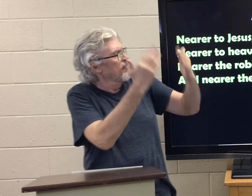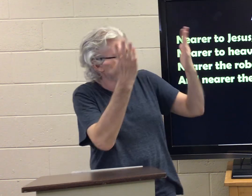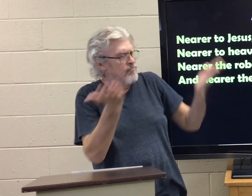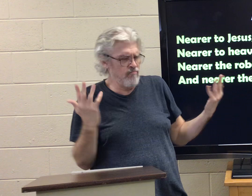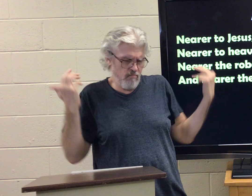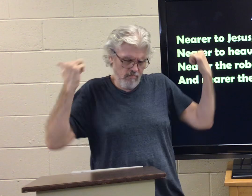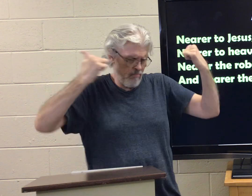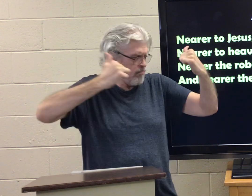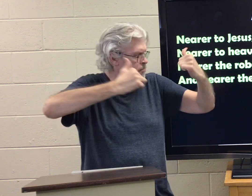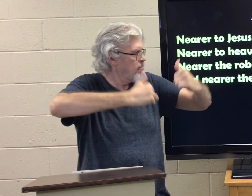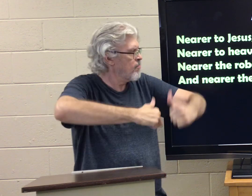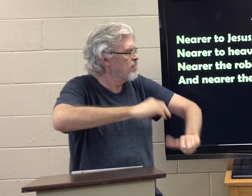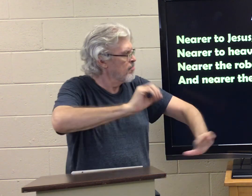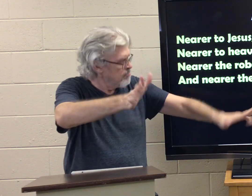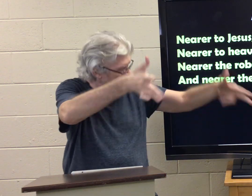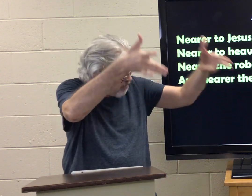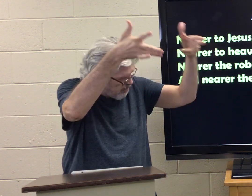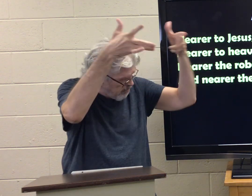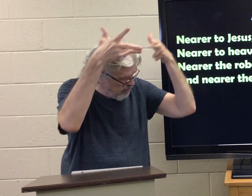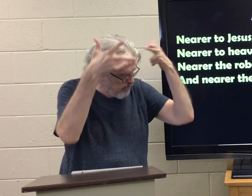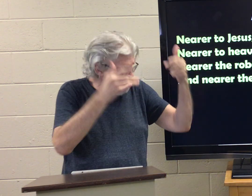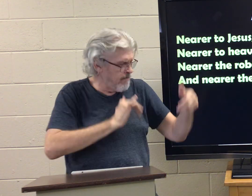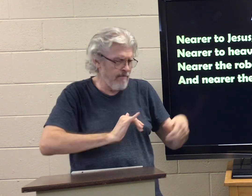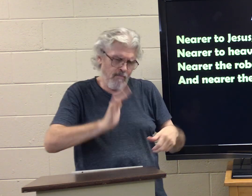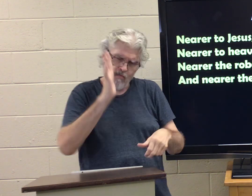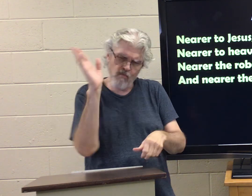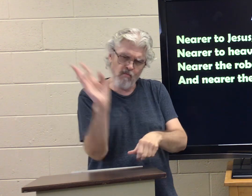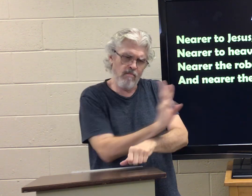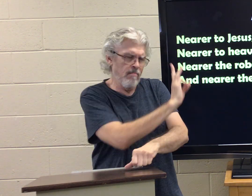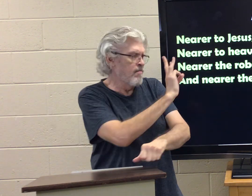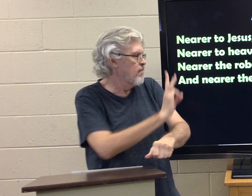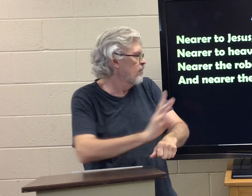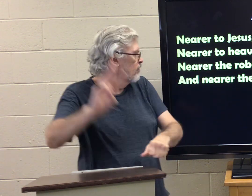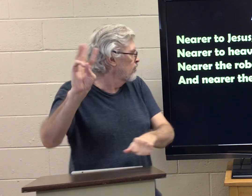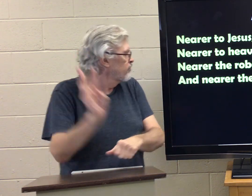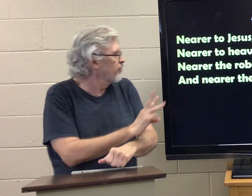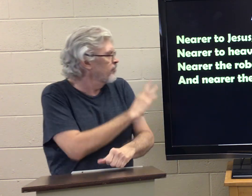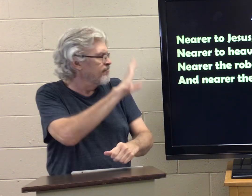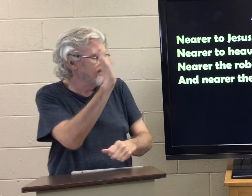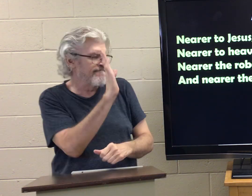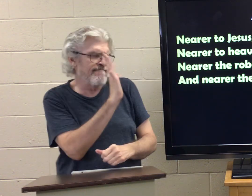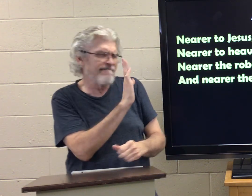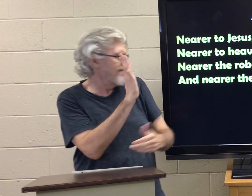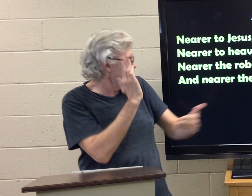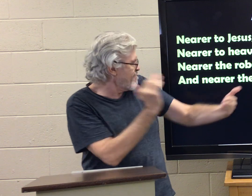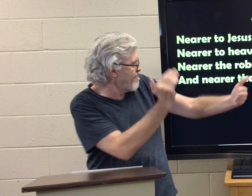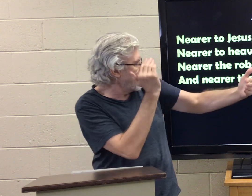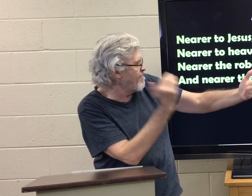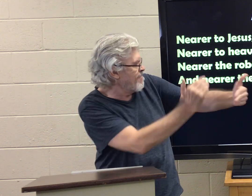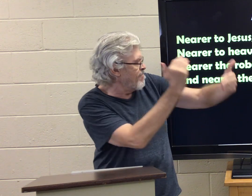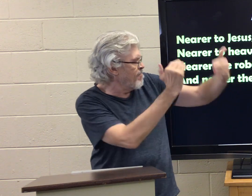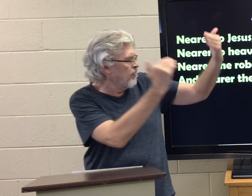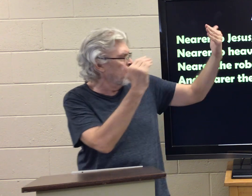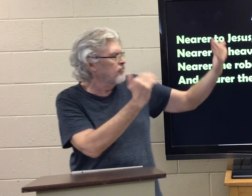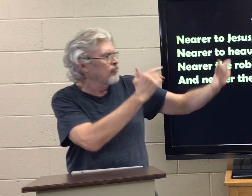Nearer the robe and the crown I shall wear, and near the